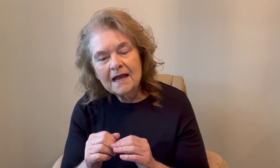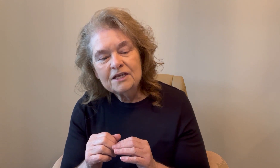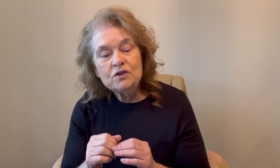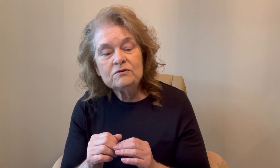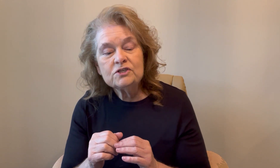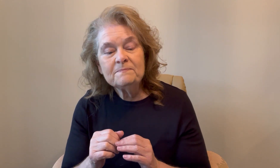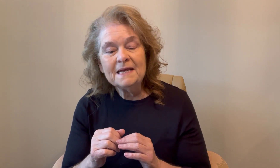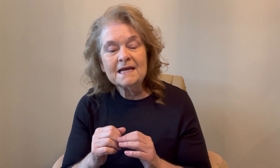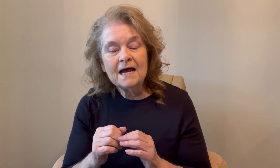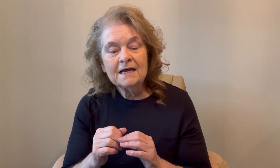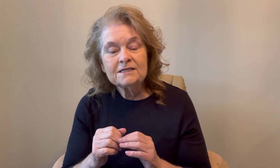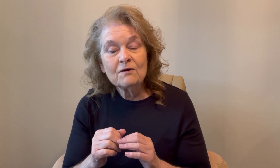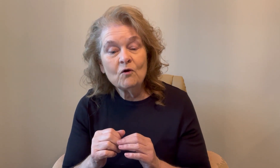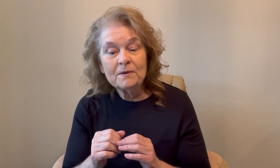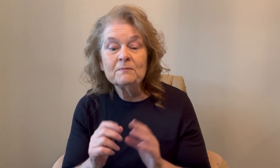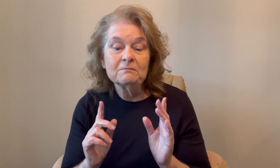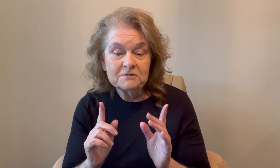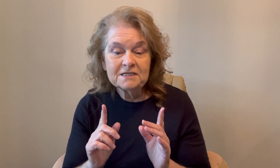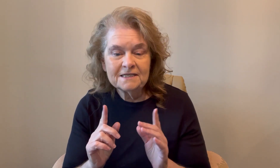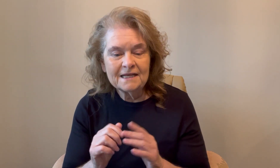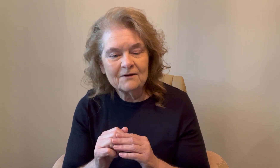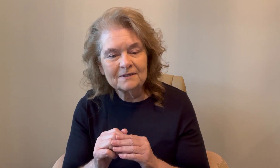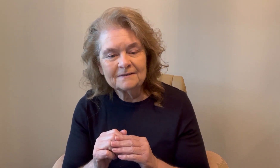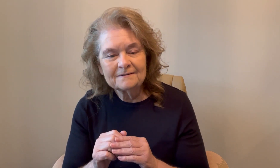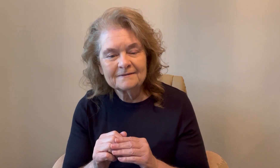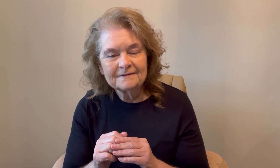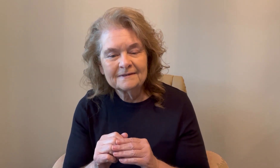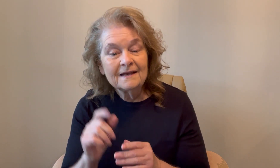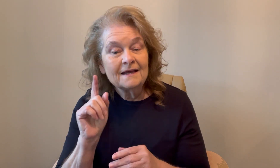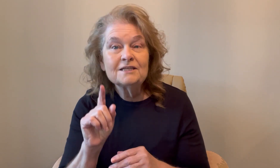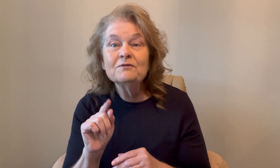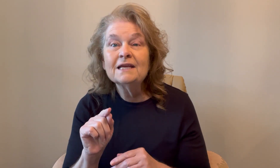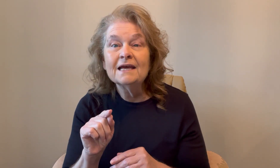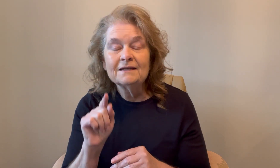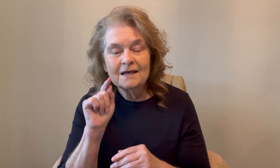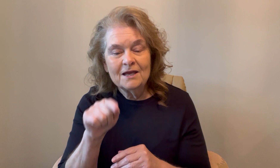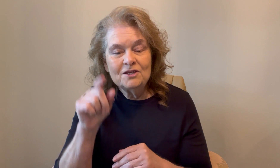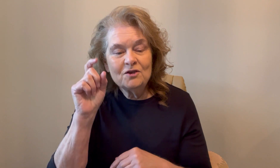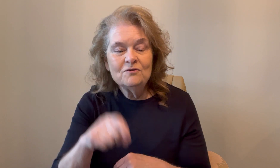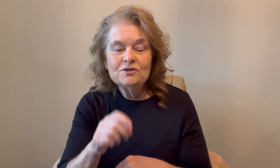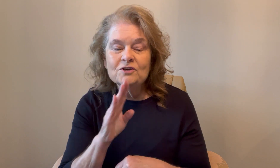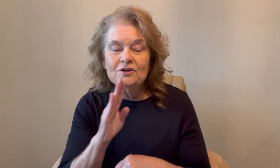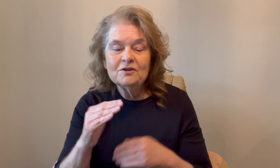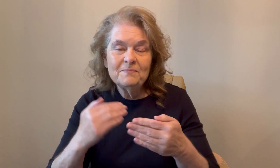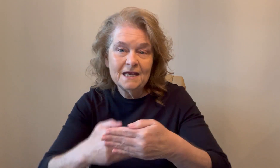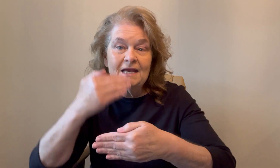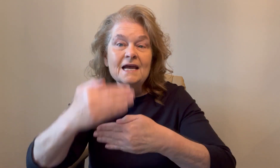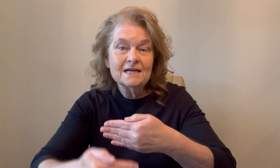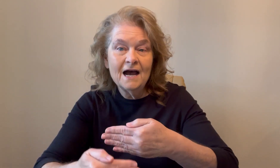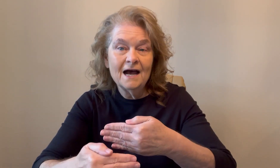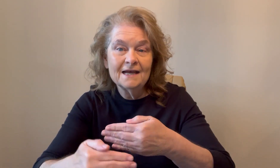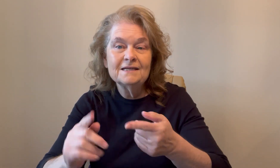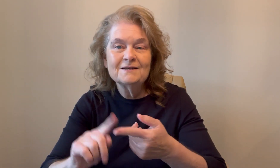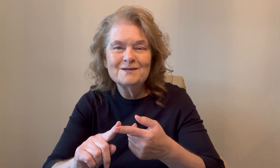You should be kind to old people. Just did that one. Let's do it again. You should be kind